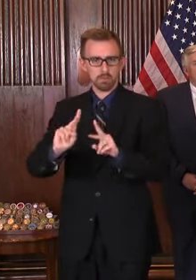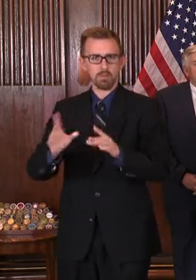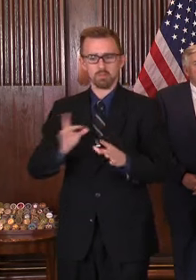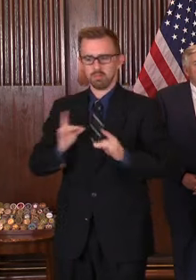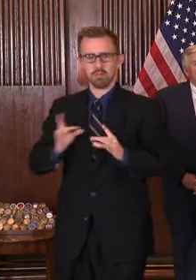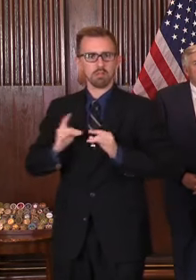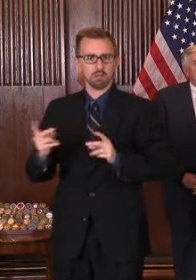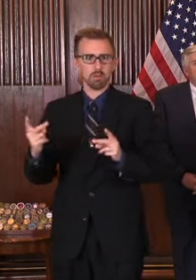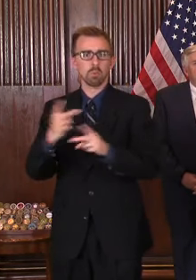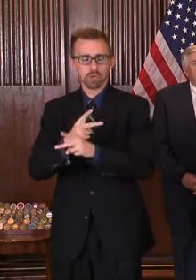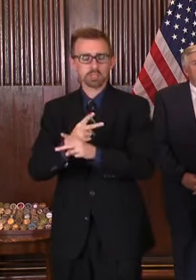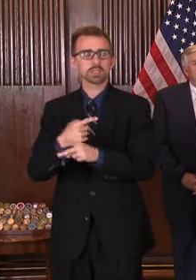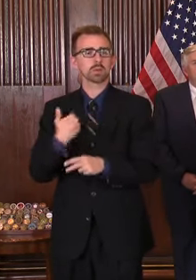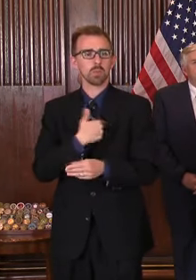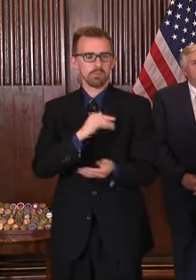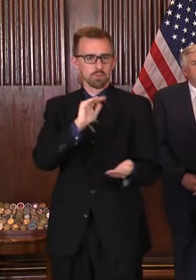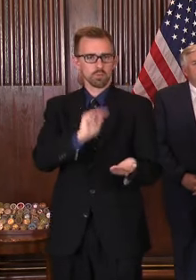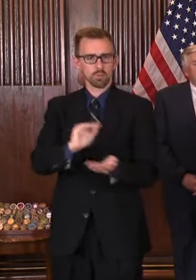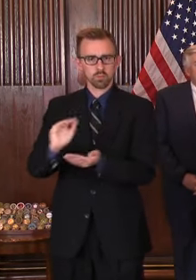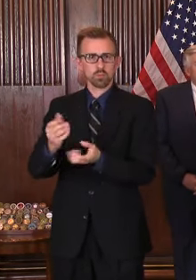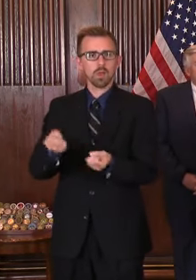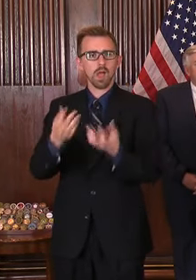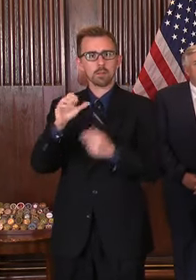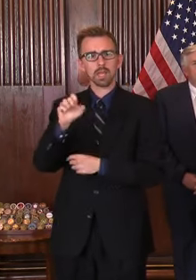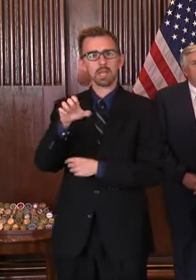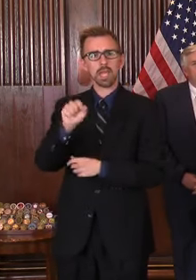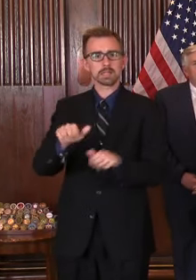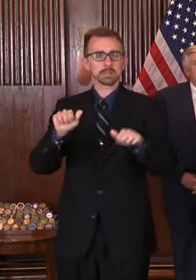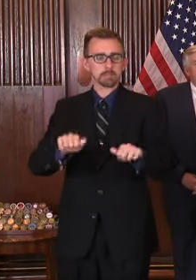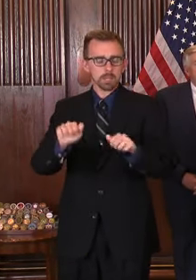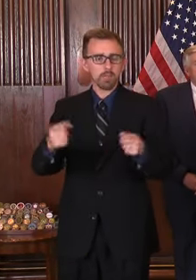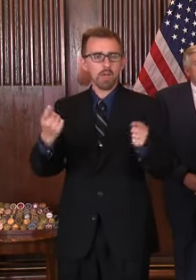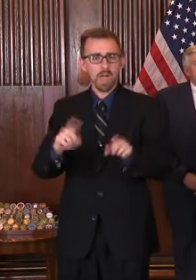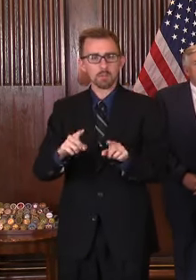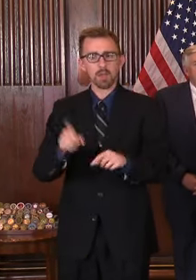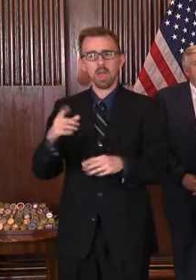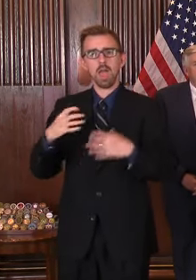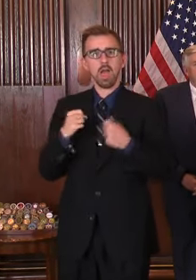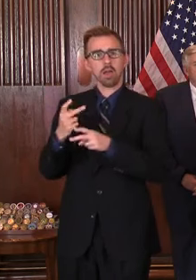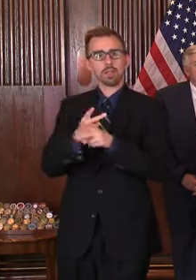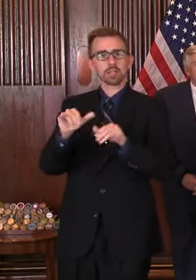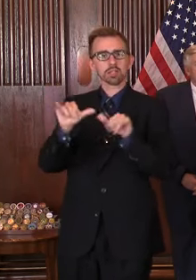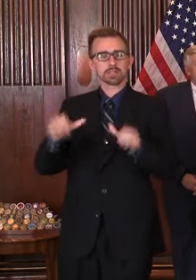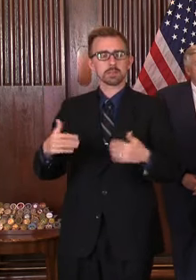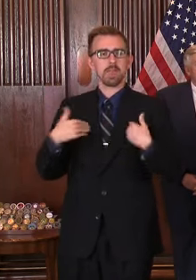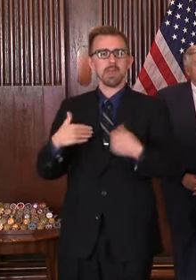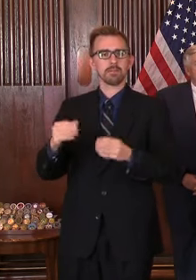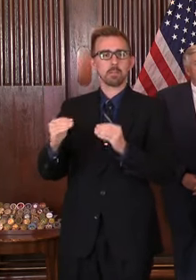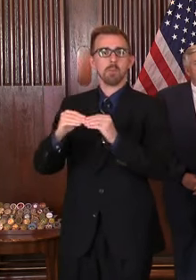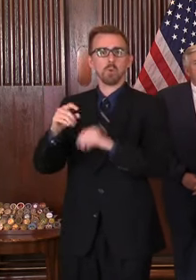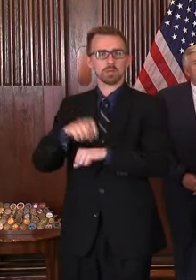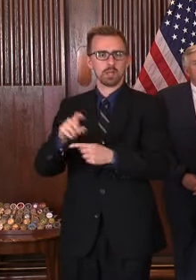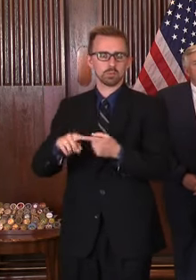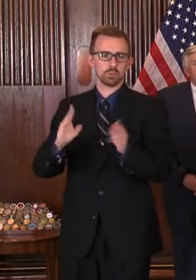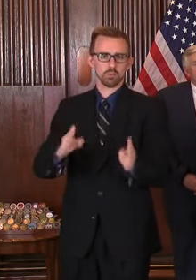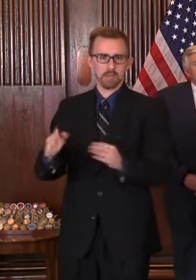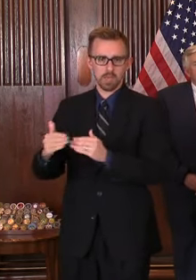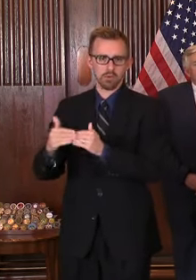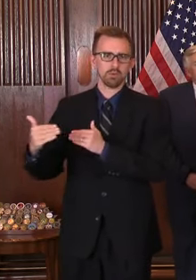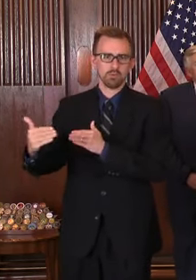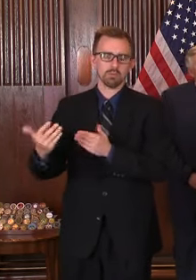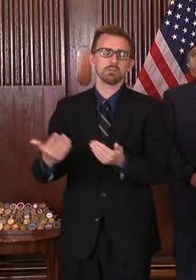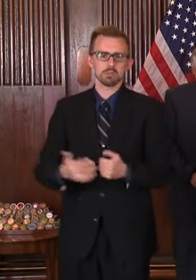patients, we've reduced the number of cases and we've afforded the healthcare systems time to get prepared. And